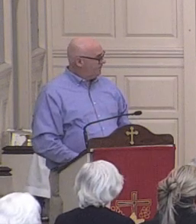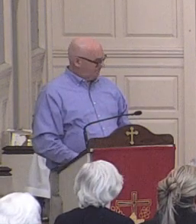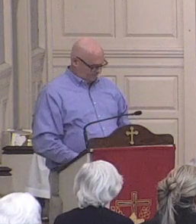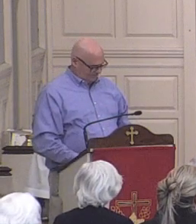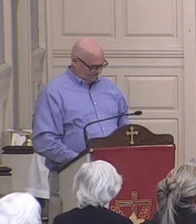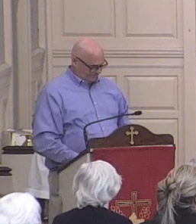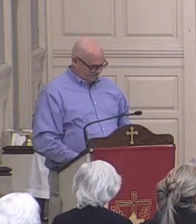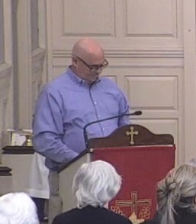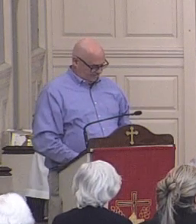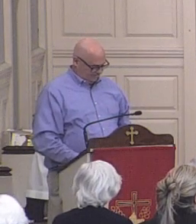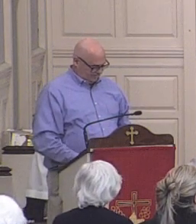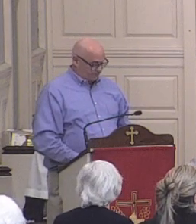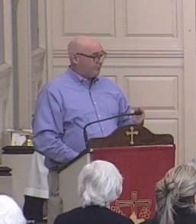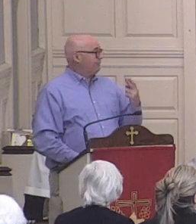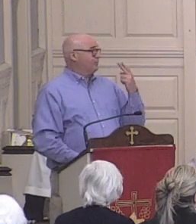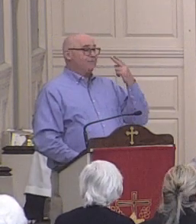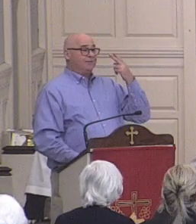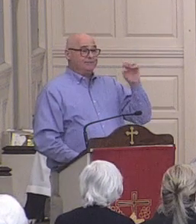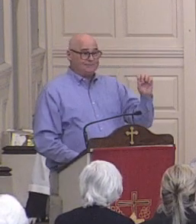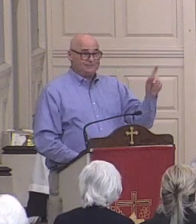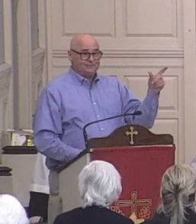"Rabbi."